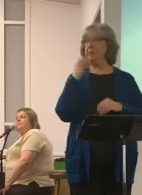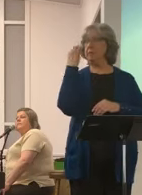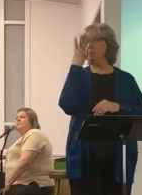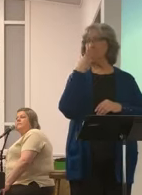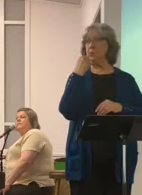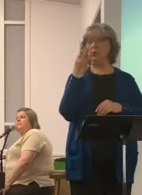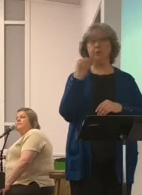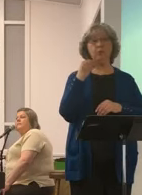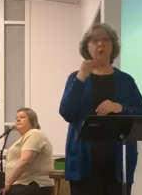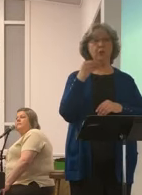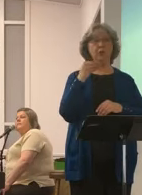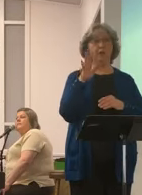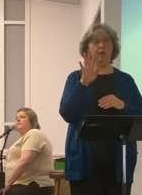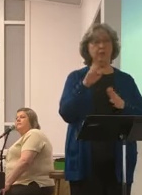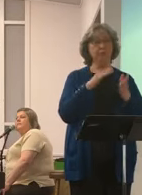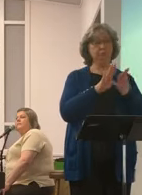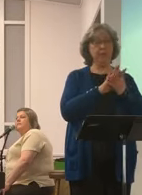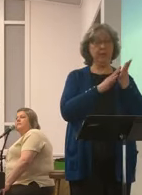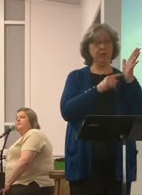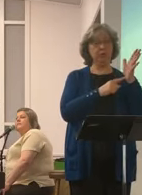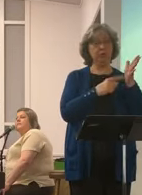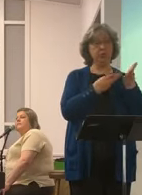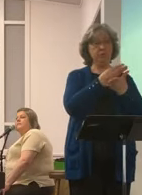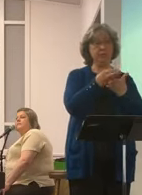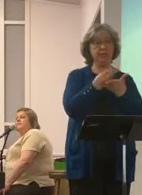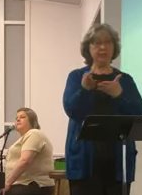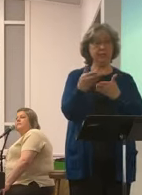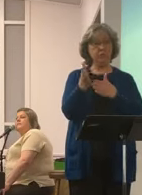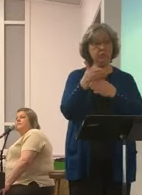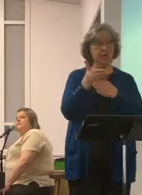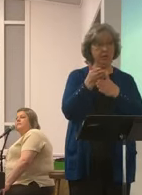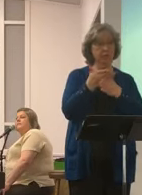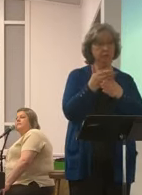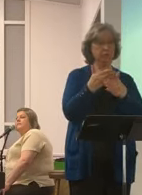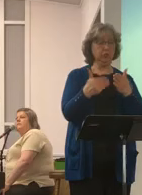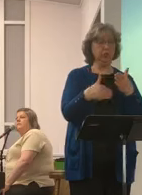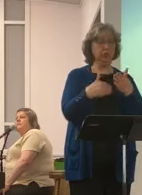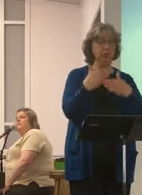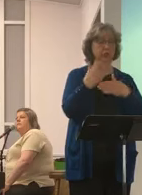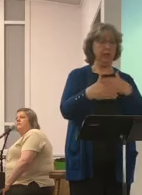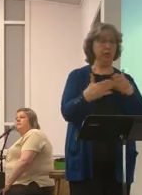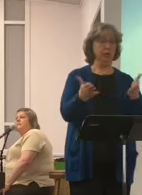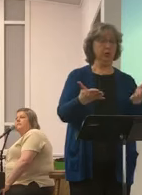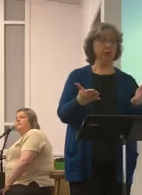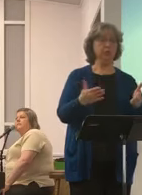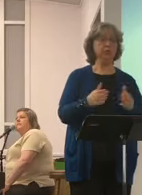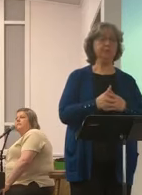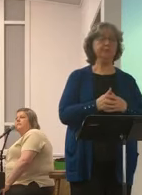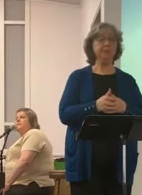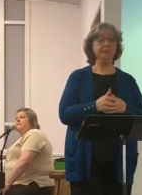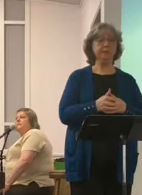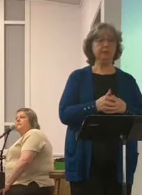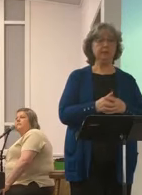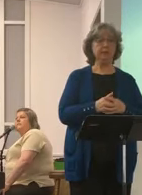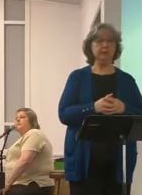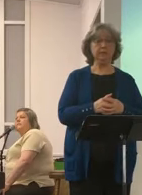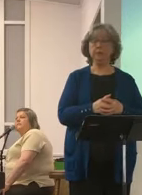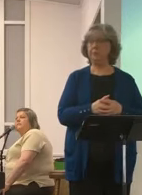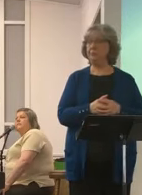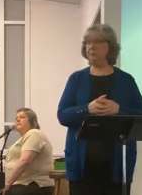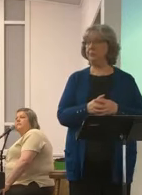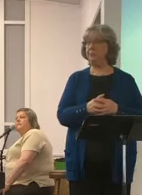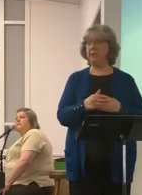little flyers you can give out and invite people. So you may want to think, I'm going to invite my 5 neighborhood kids, take